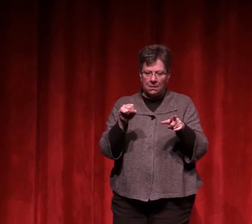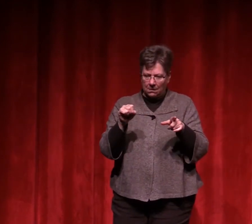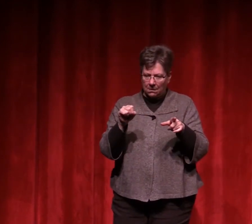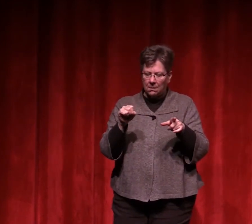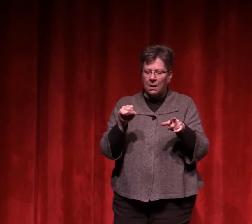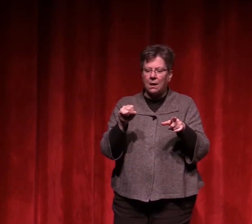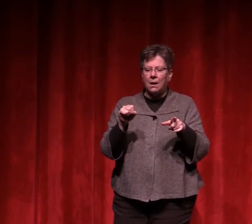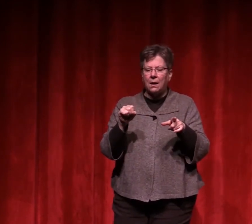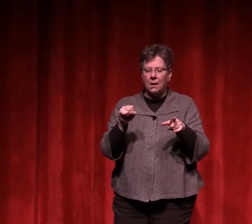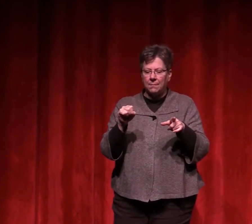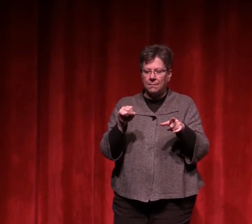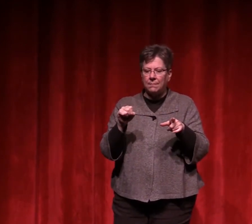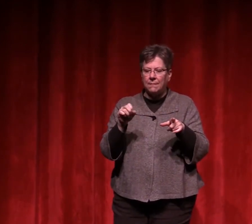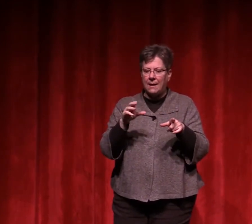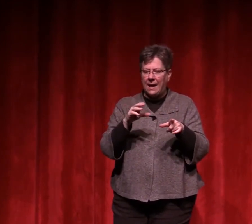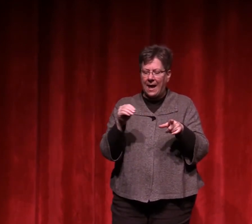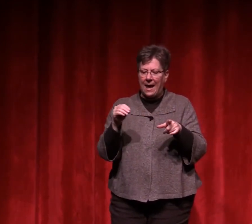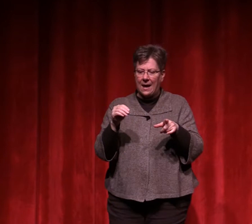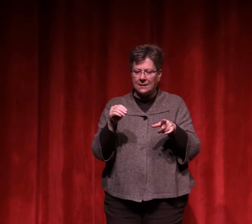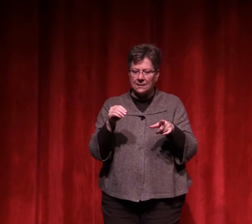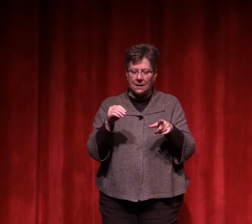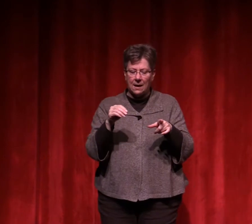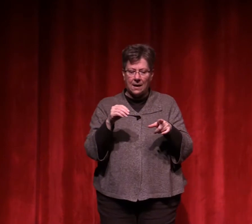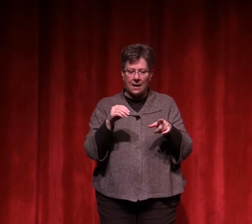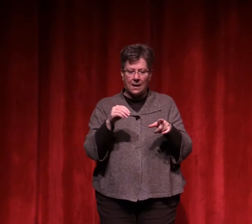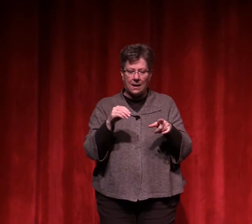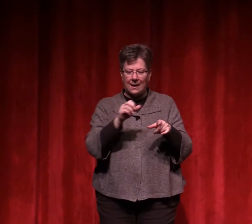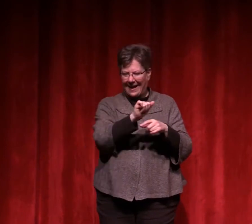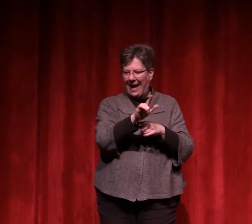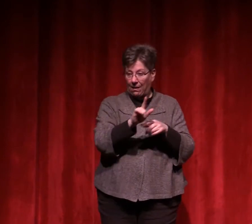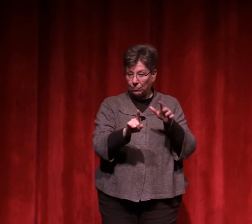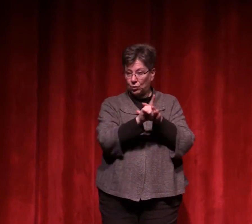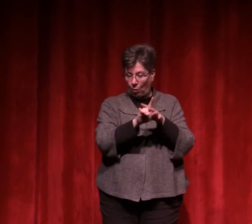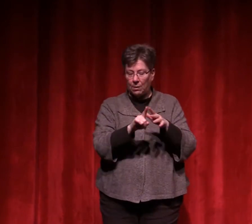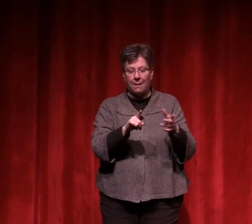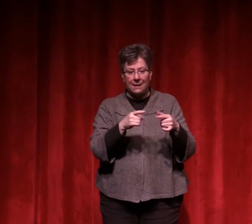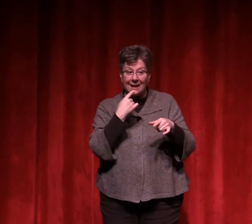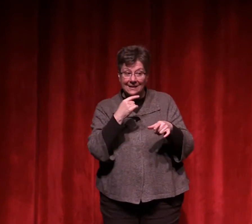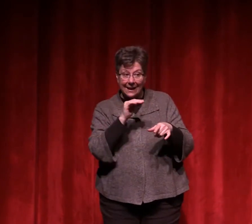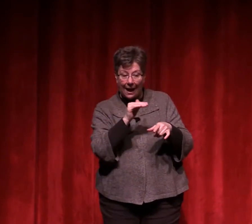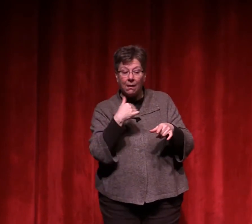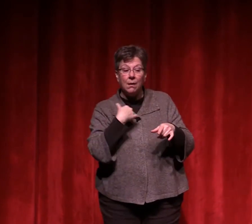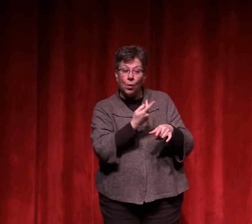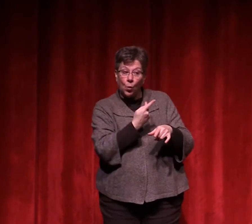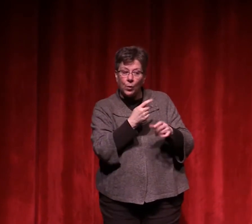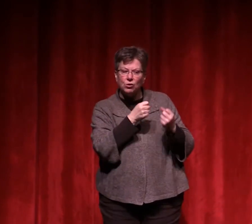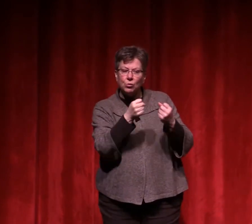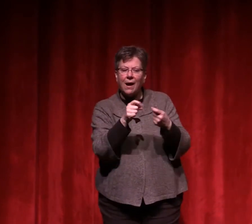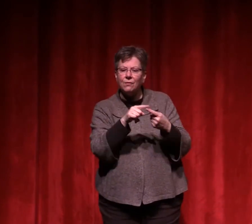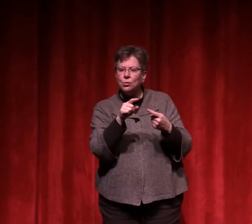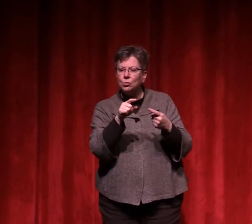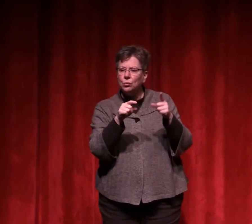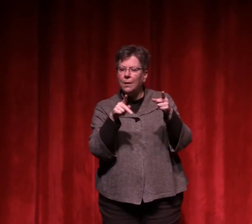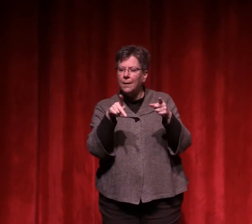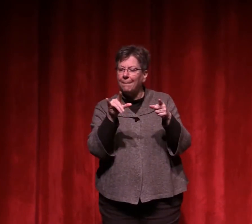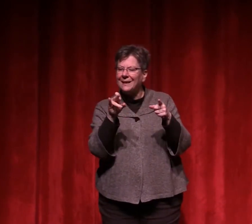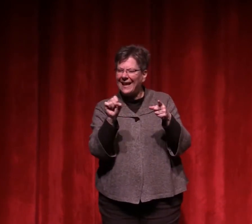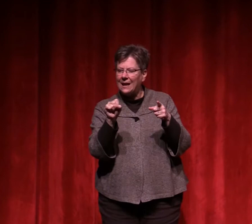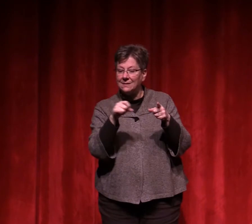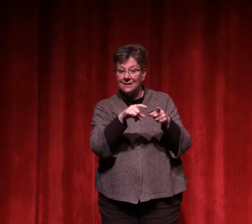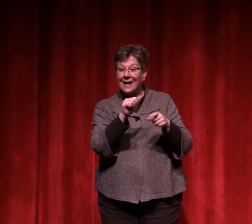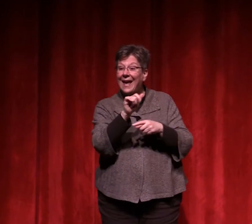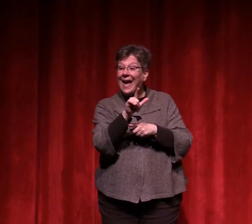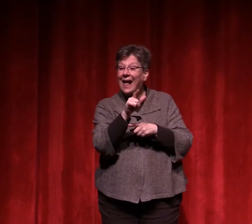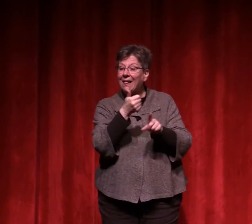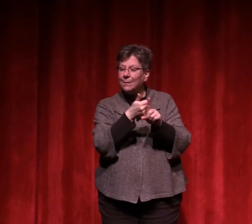up to the hangar, and he said, "Al, we're going up to Plains to find a drop zone." Mind you, Al isn't very